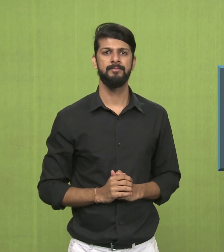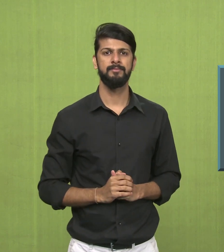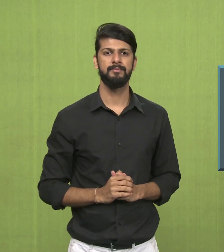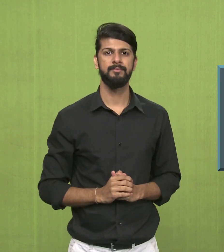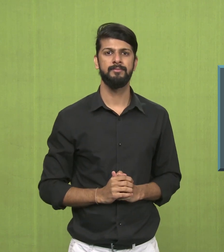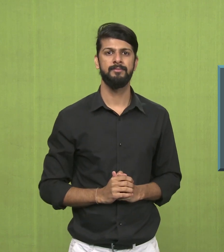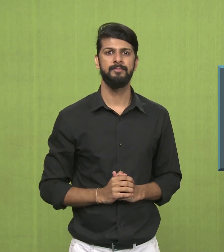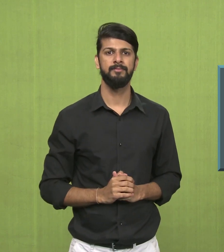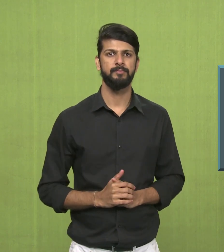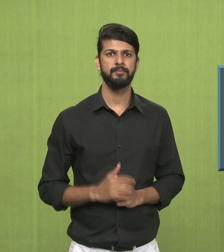Teresa.